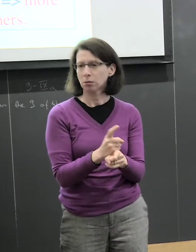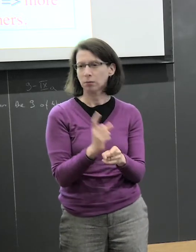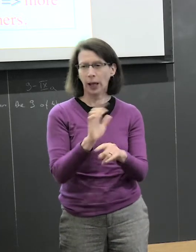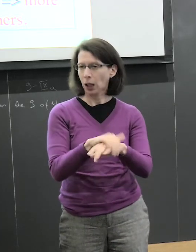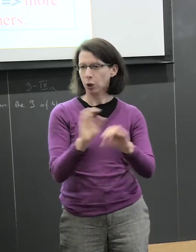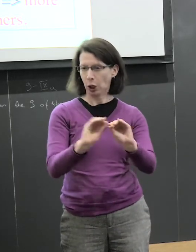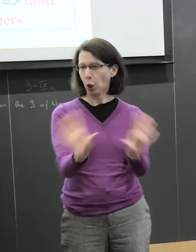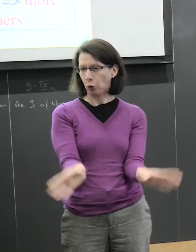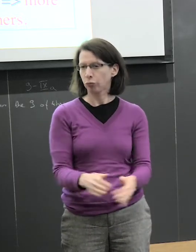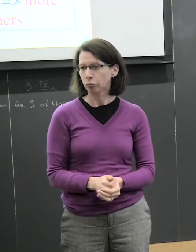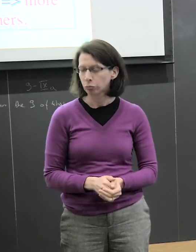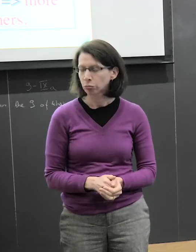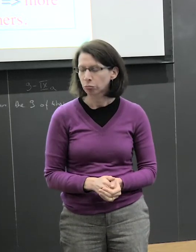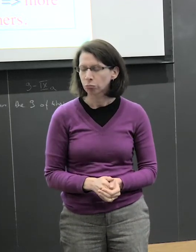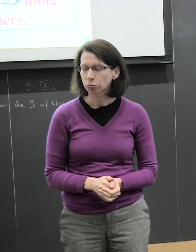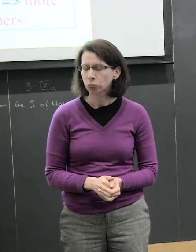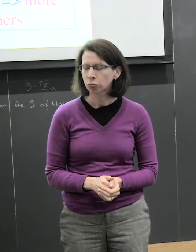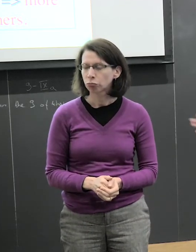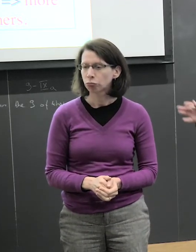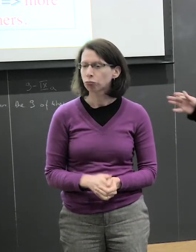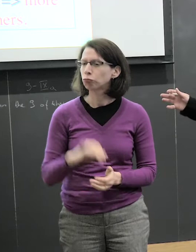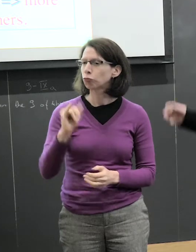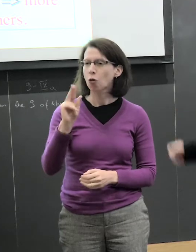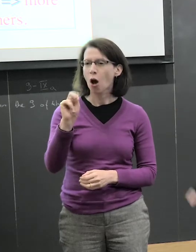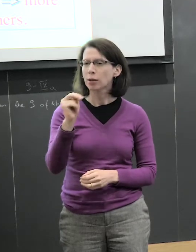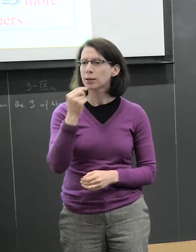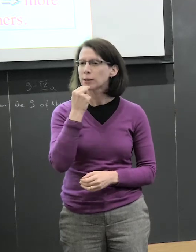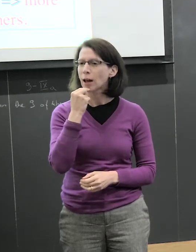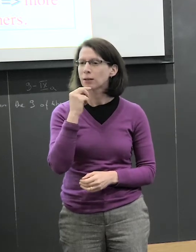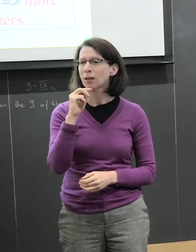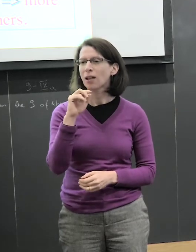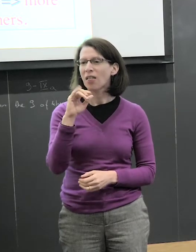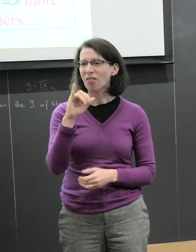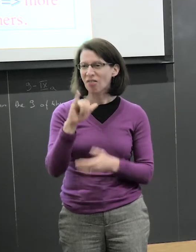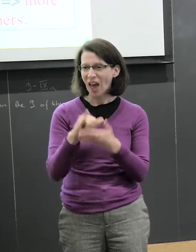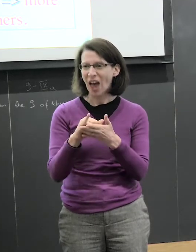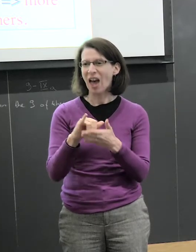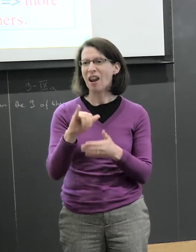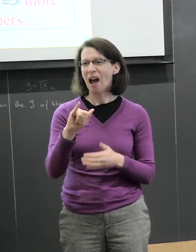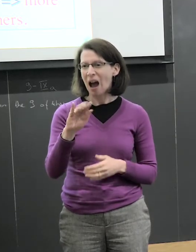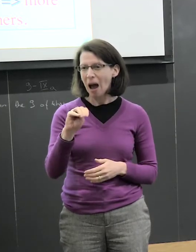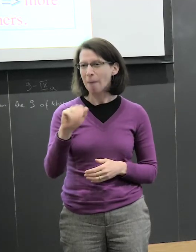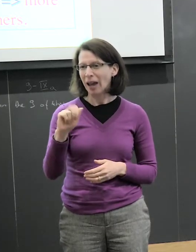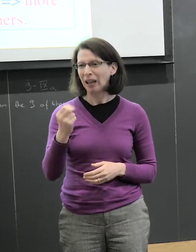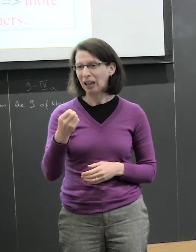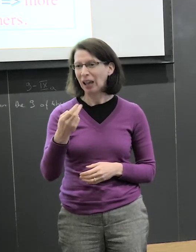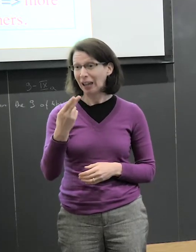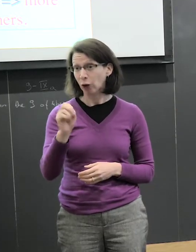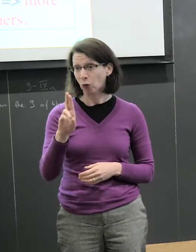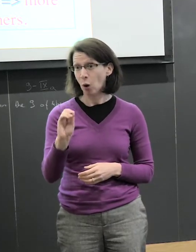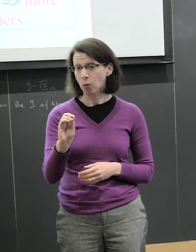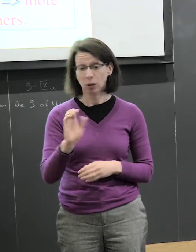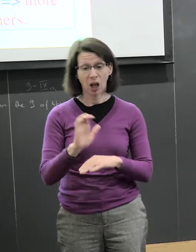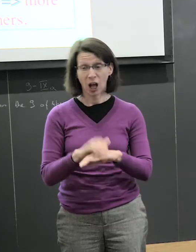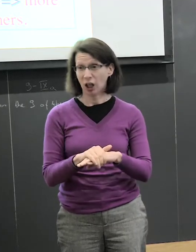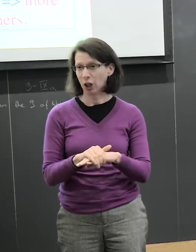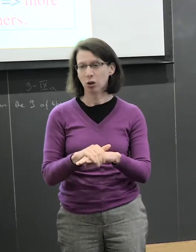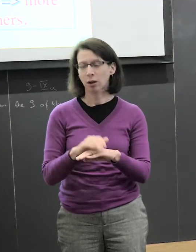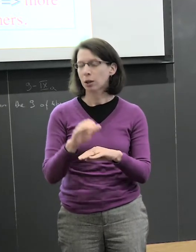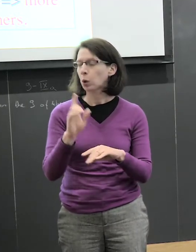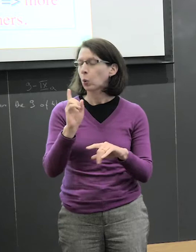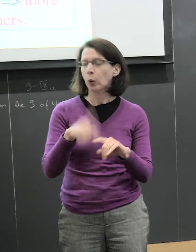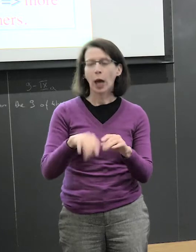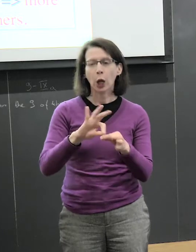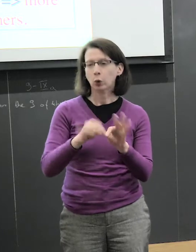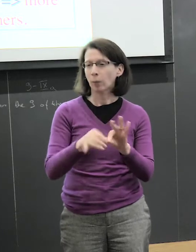you say, John says that I'm a hero, you cannot in English get the reading on which I